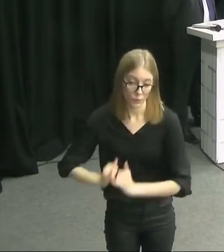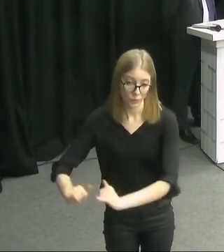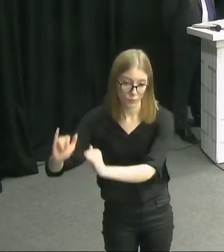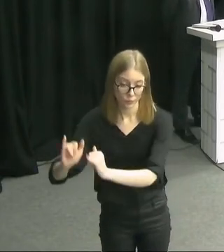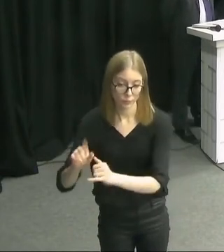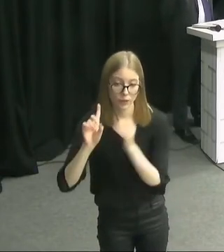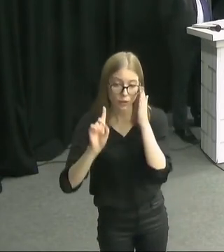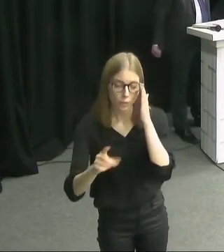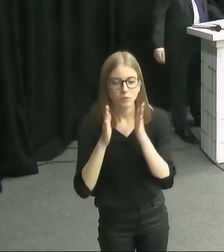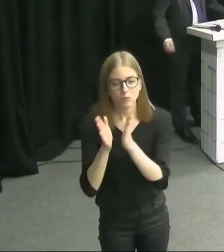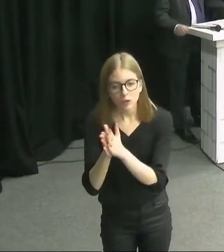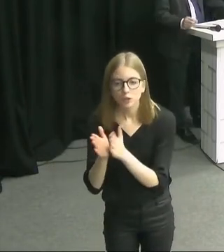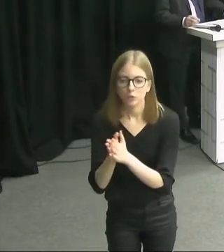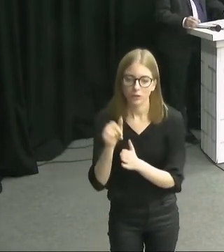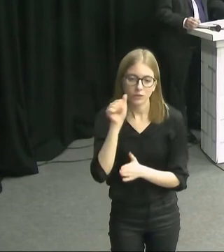have